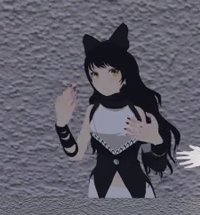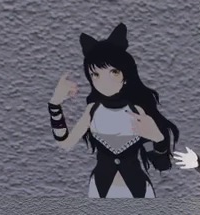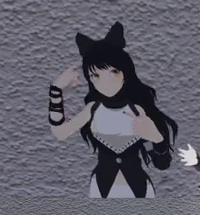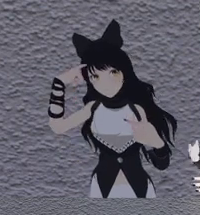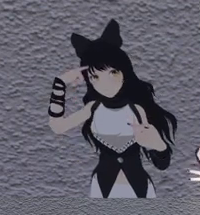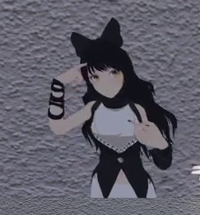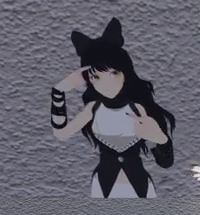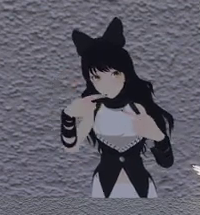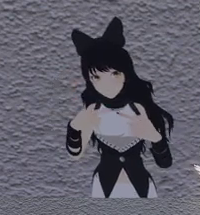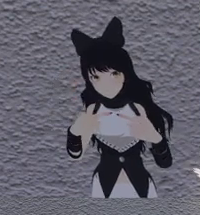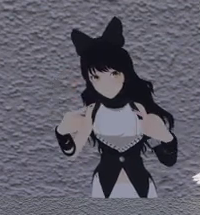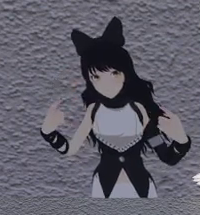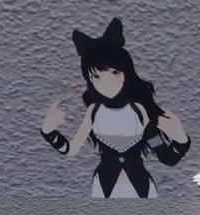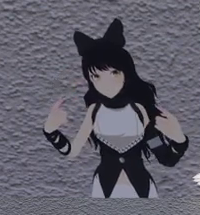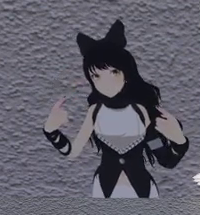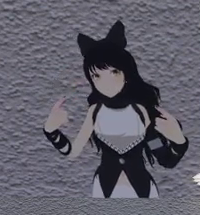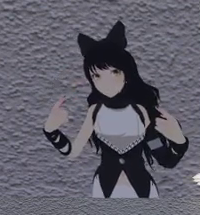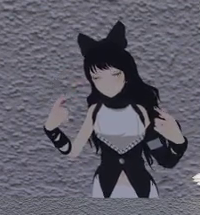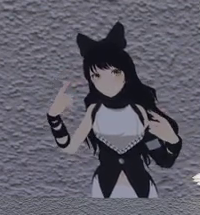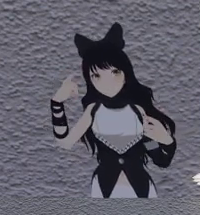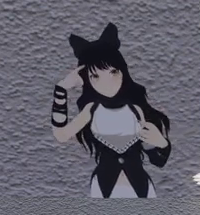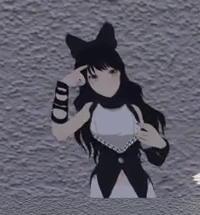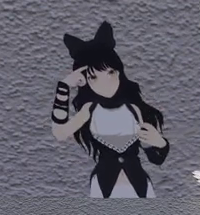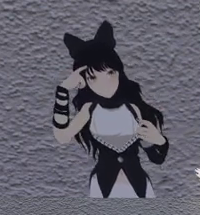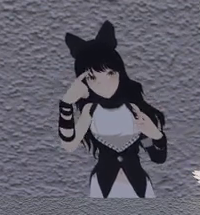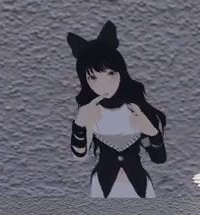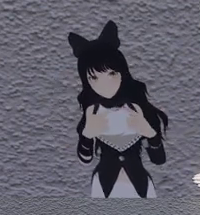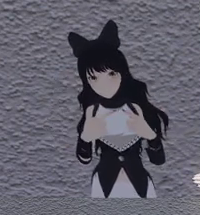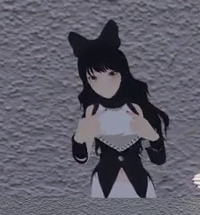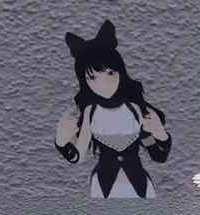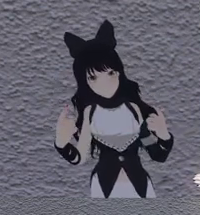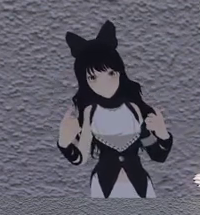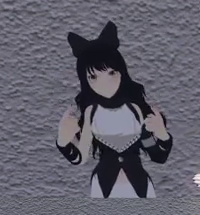Sorry. Now, what's this sign? Disagree.